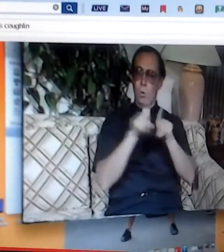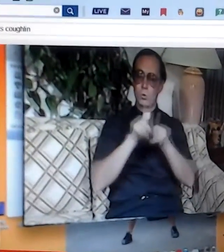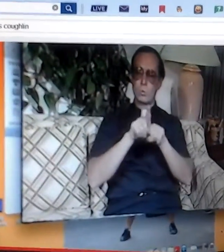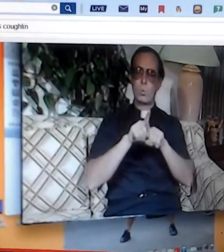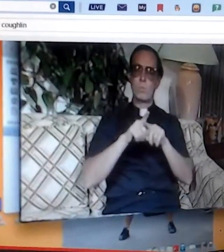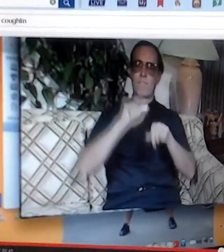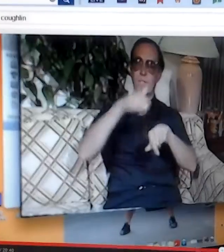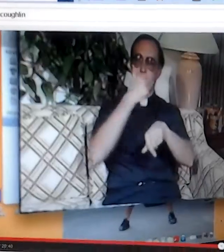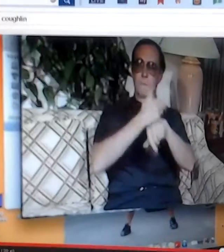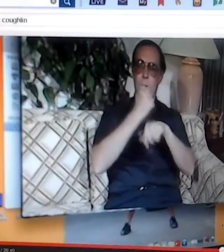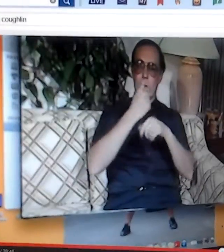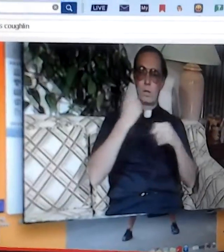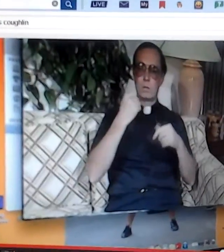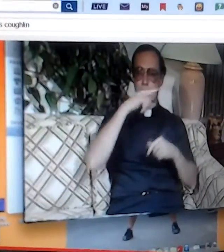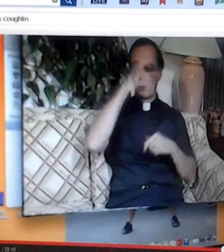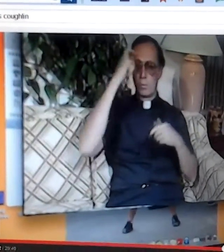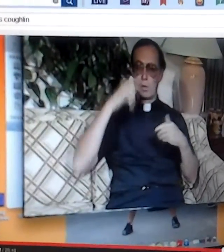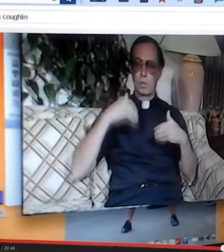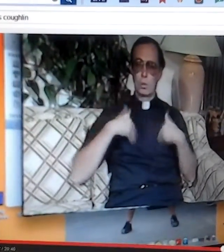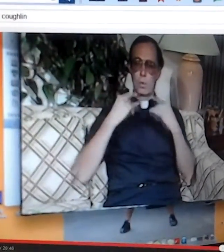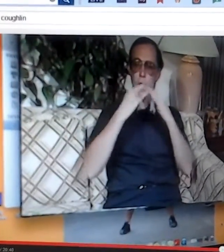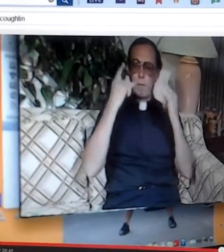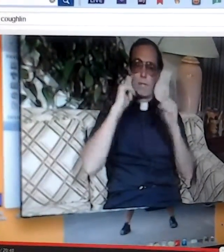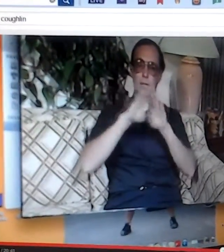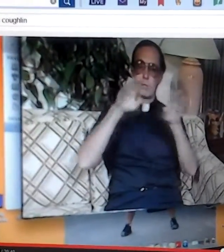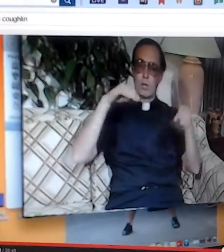I was there for 3 years.